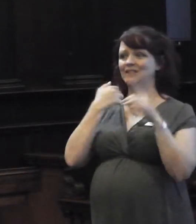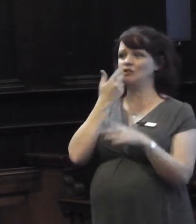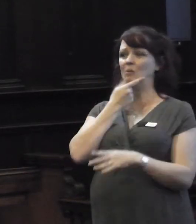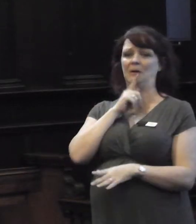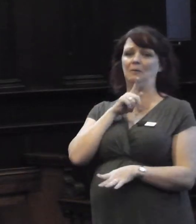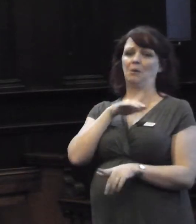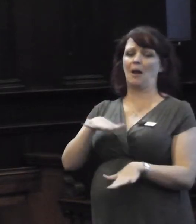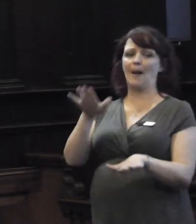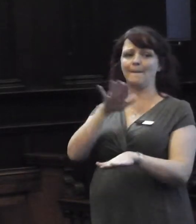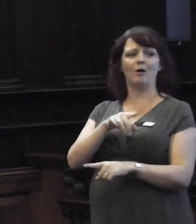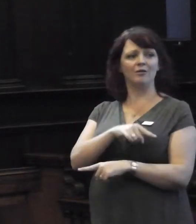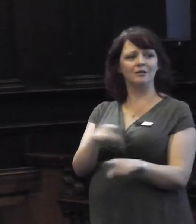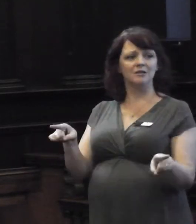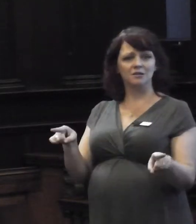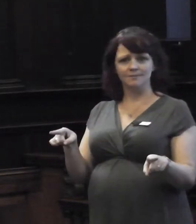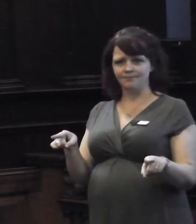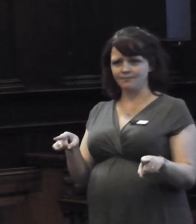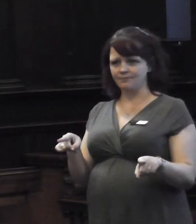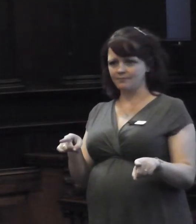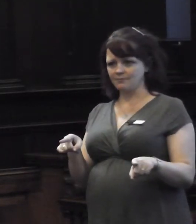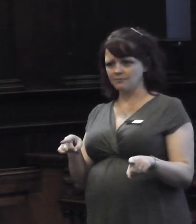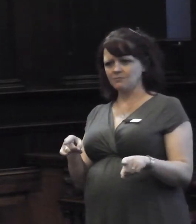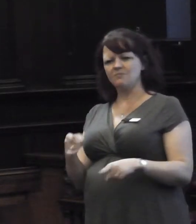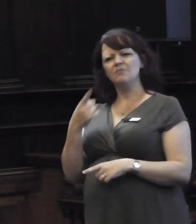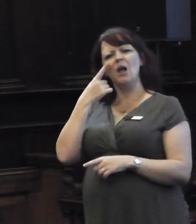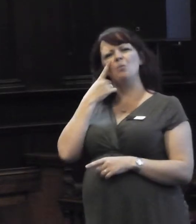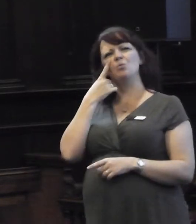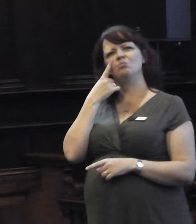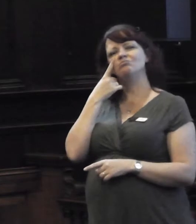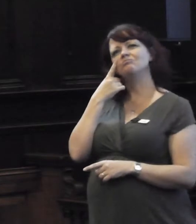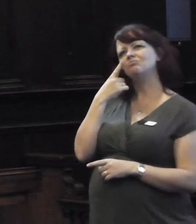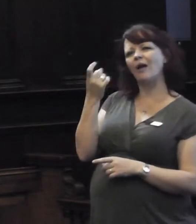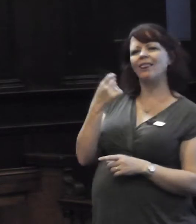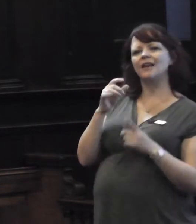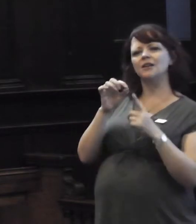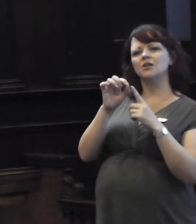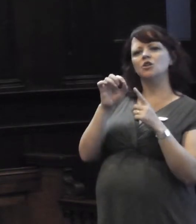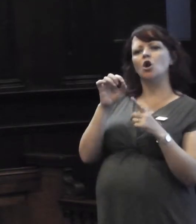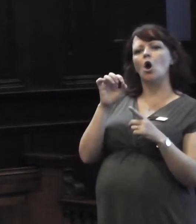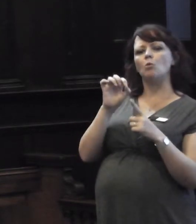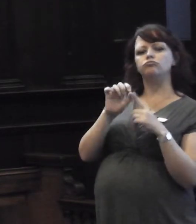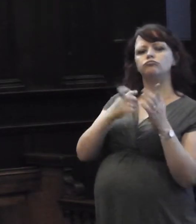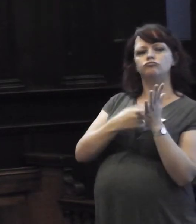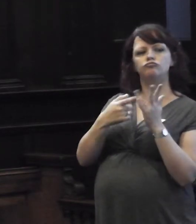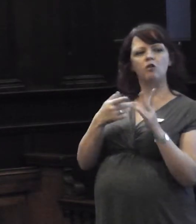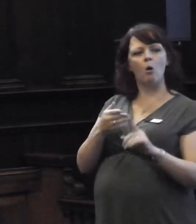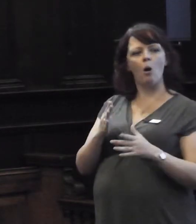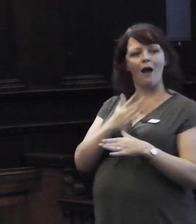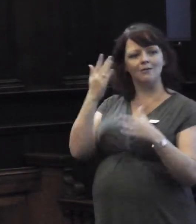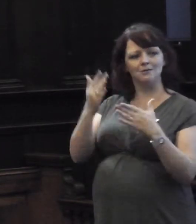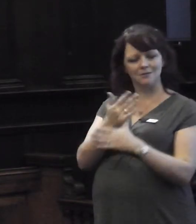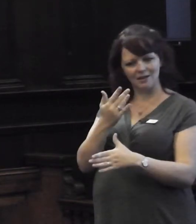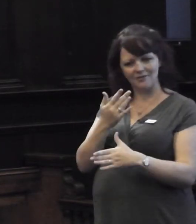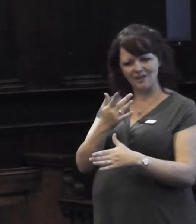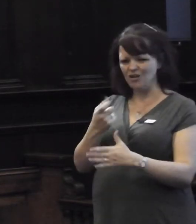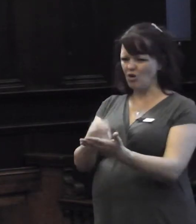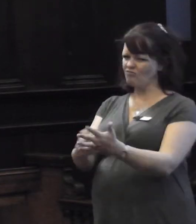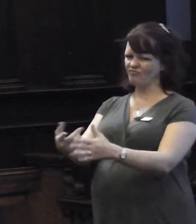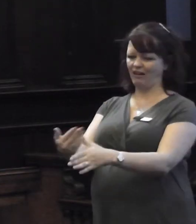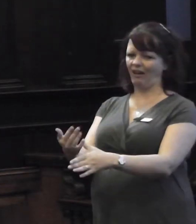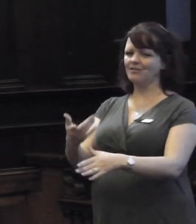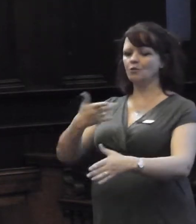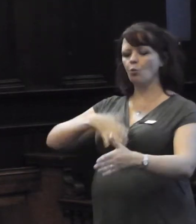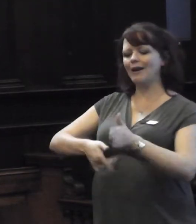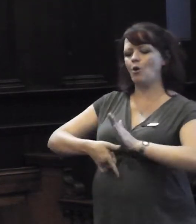way is to be proactive rather than reactive. Early